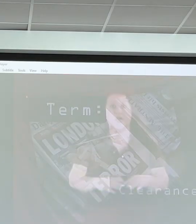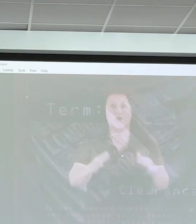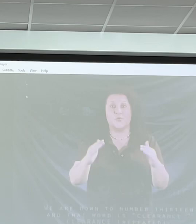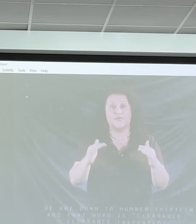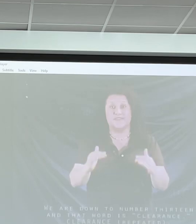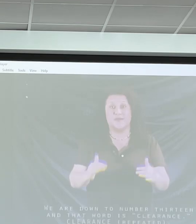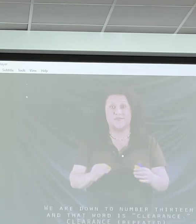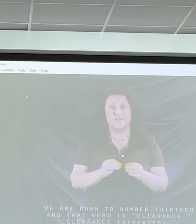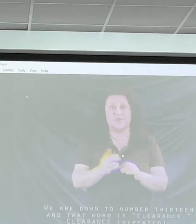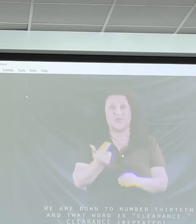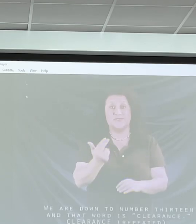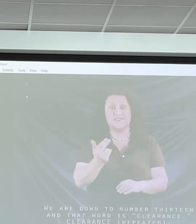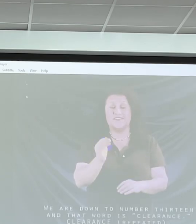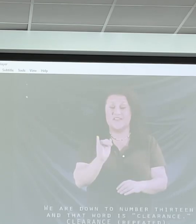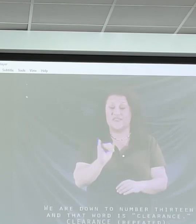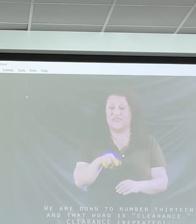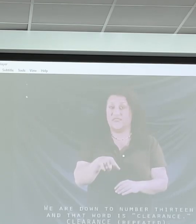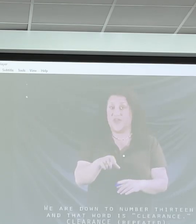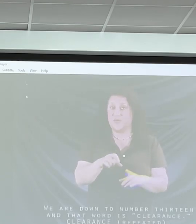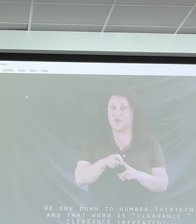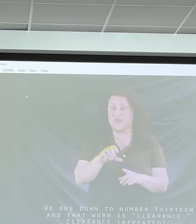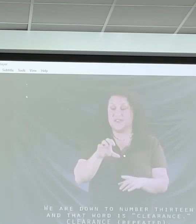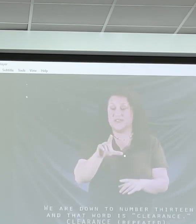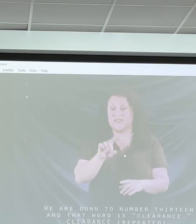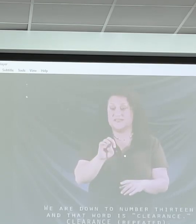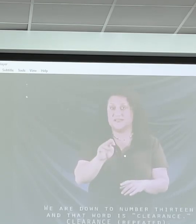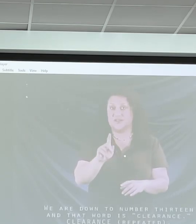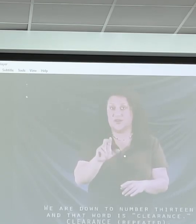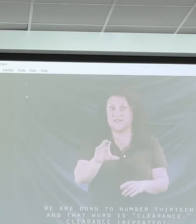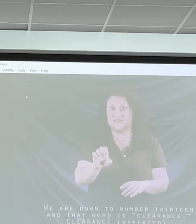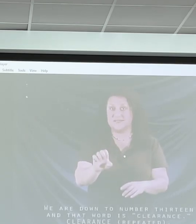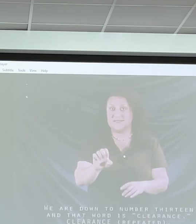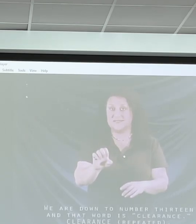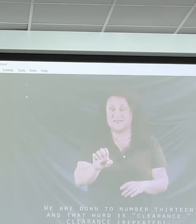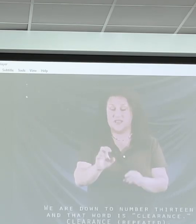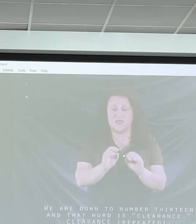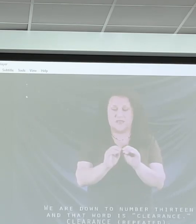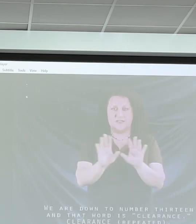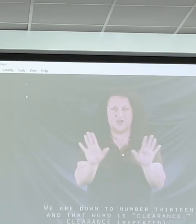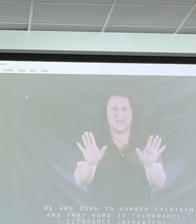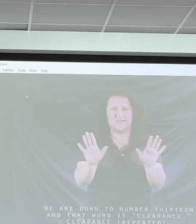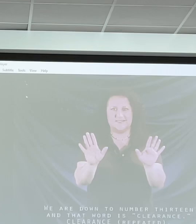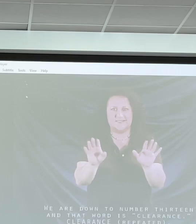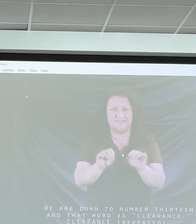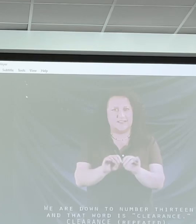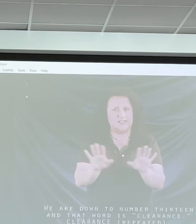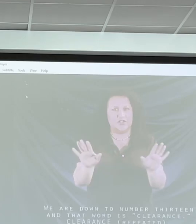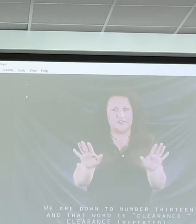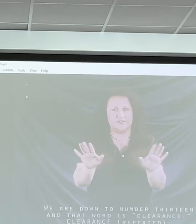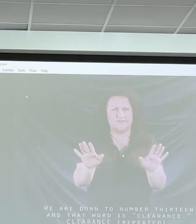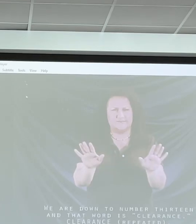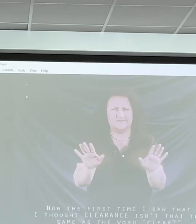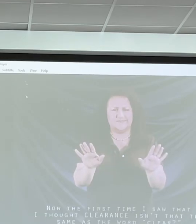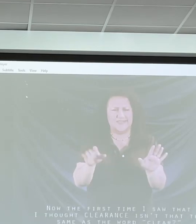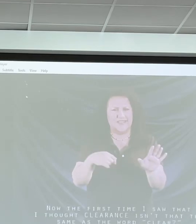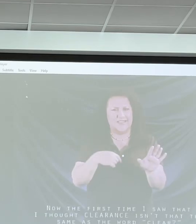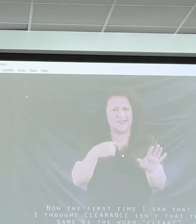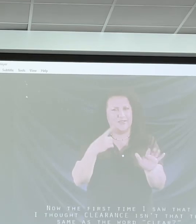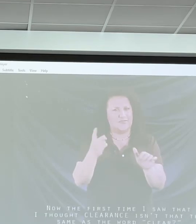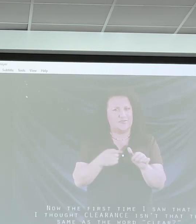We're down to number 13. That word is clearance. Clearance, clearance. Now, the first time